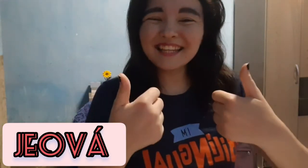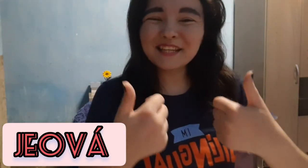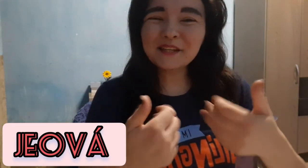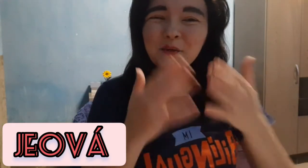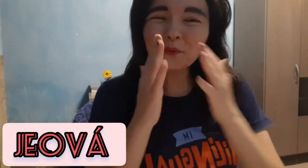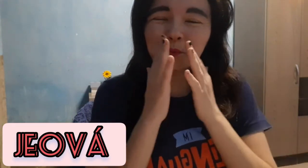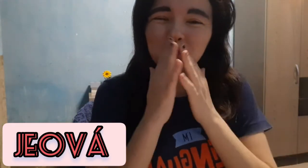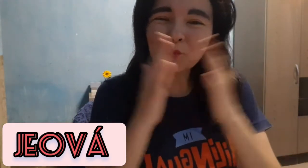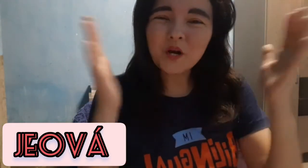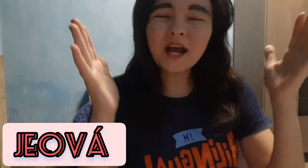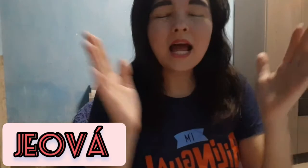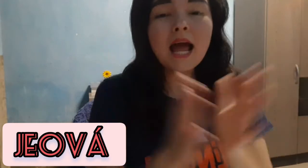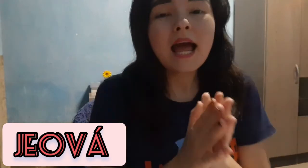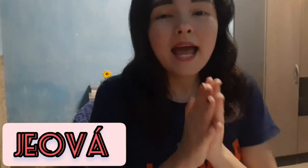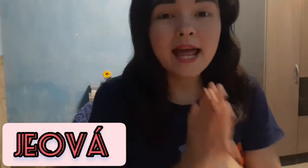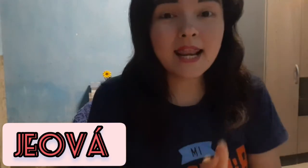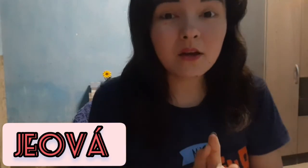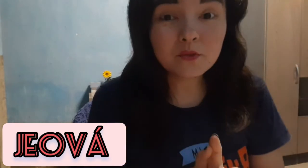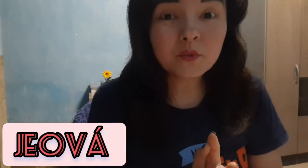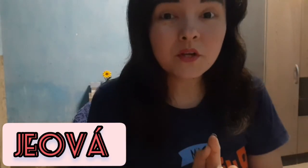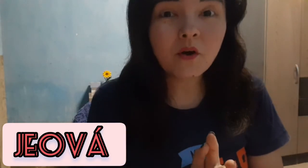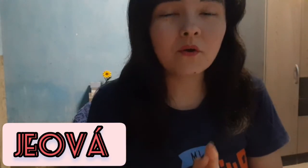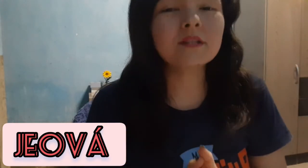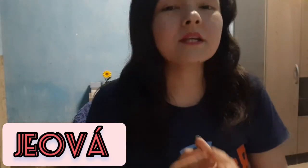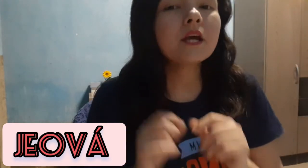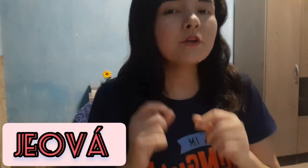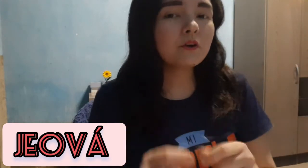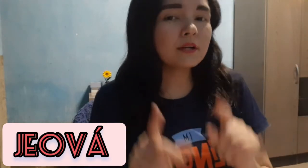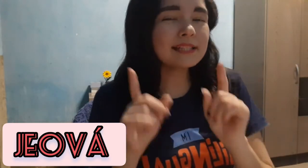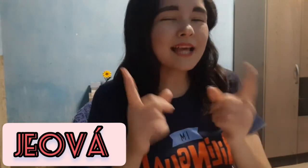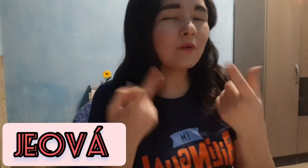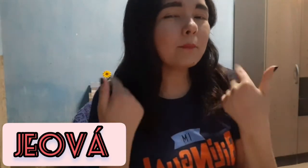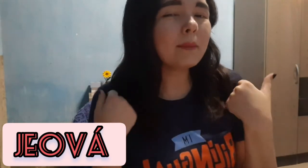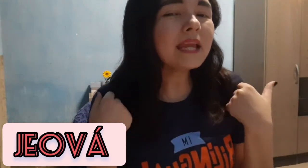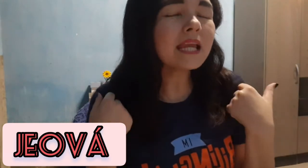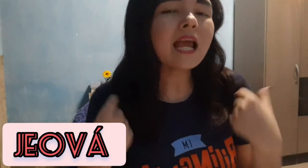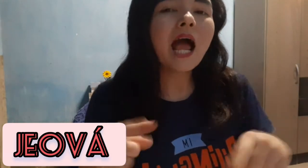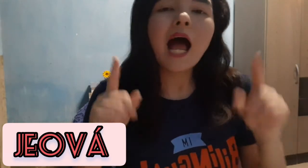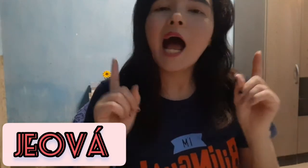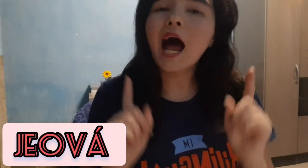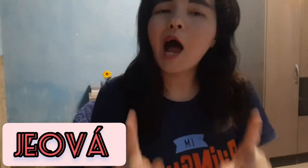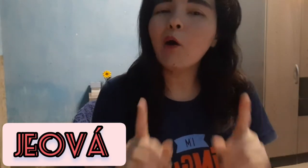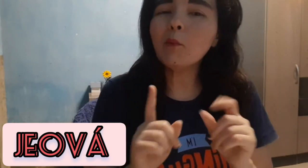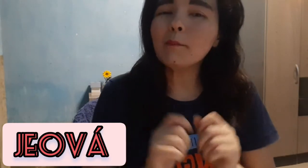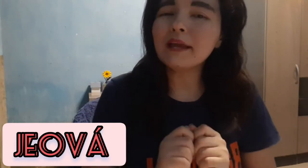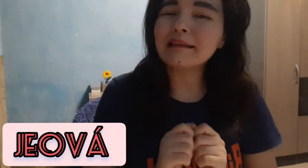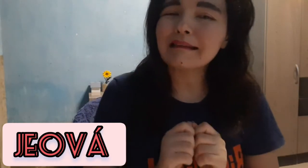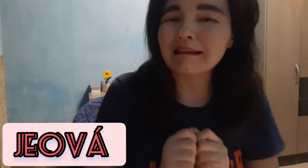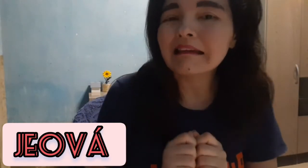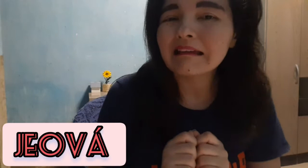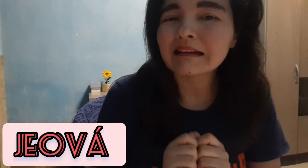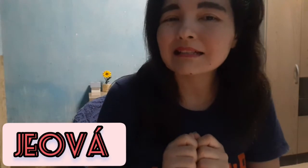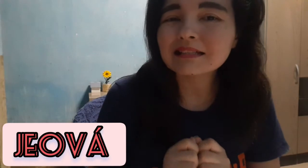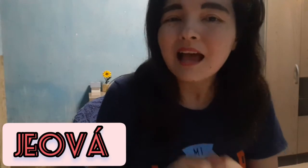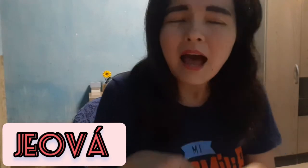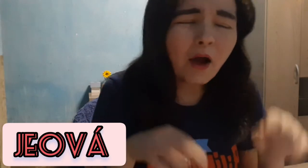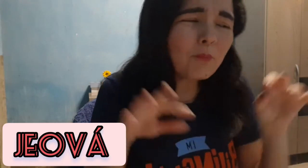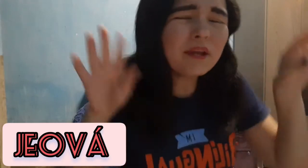Thank you. And now, sweetheart, you're gonna tell me how many kids, how many